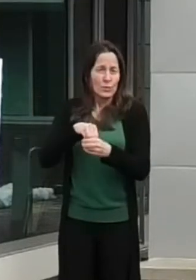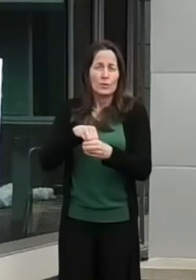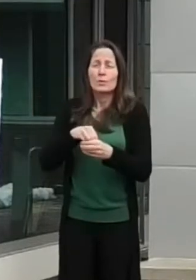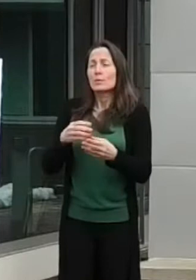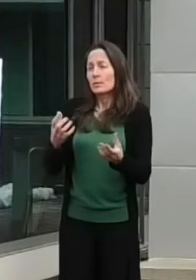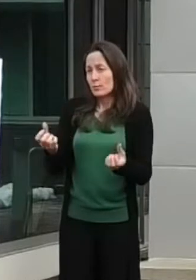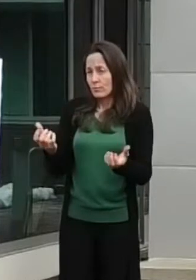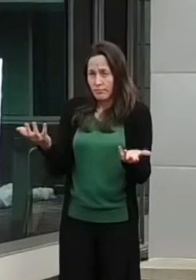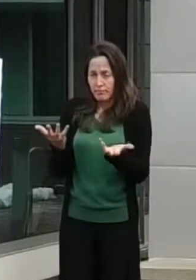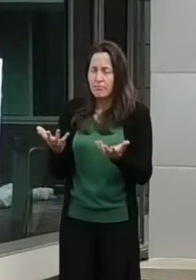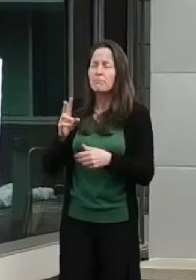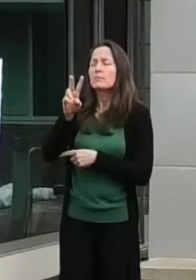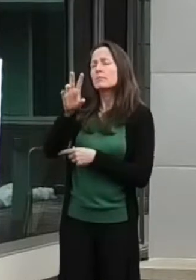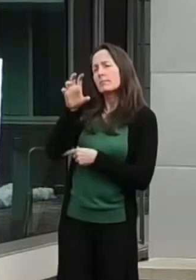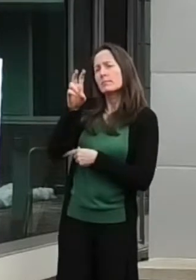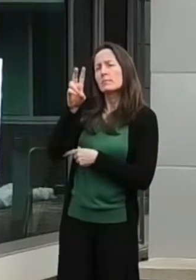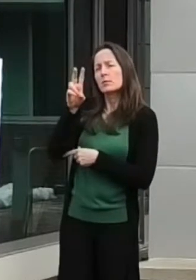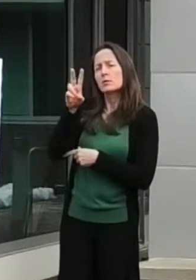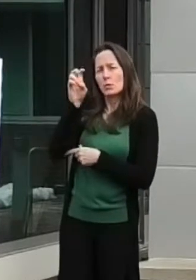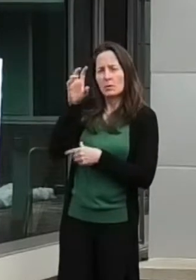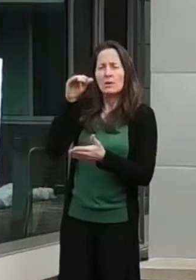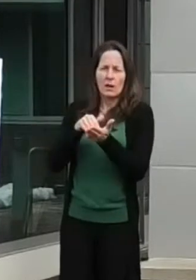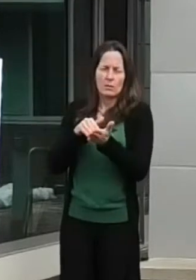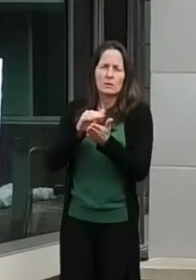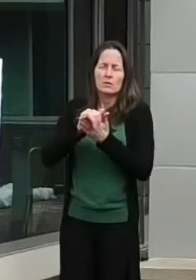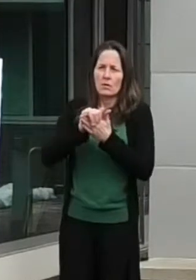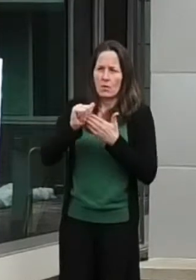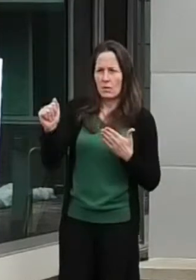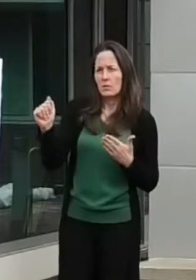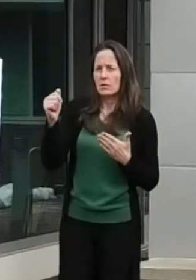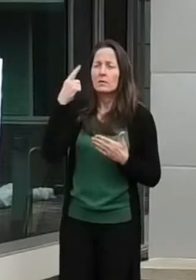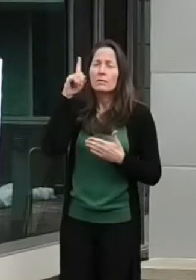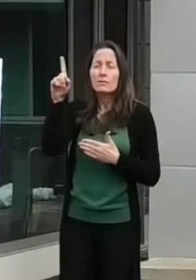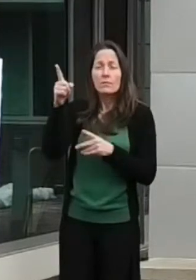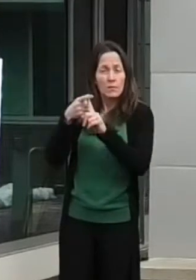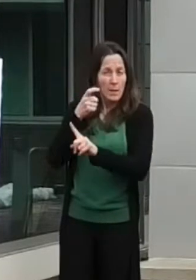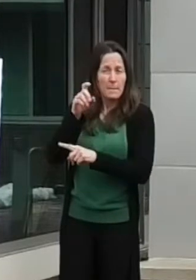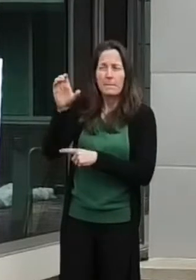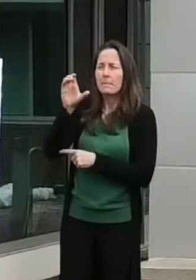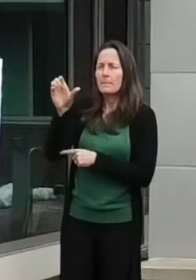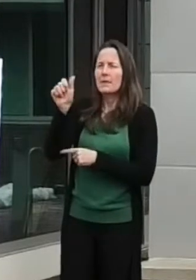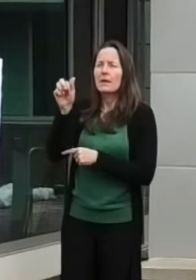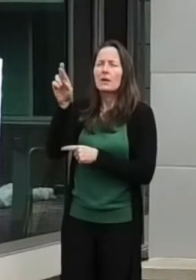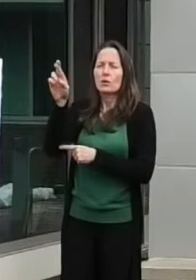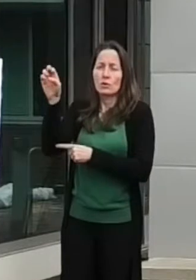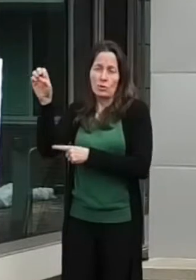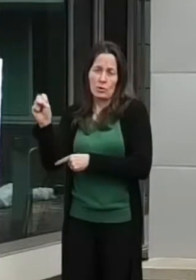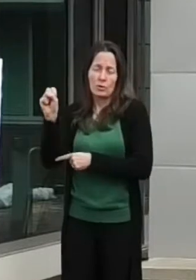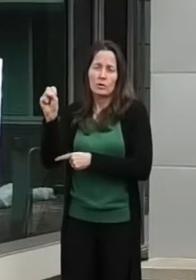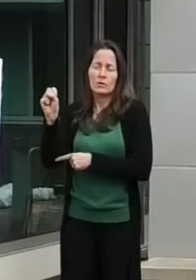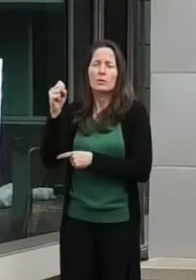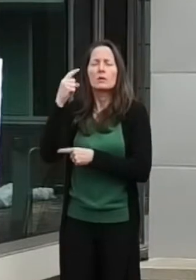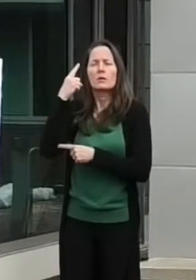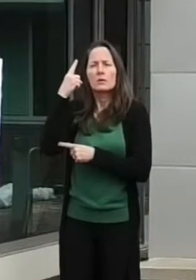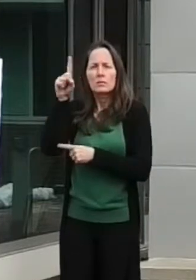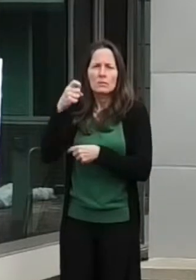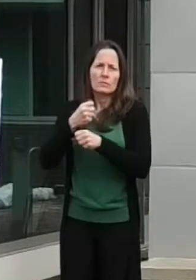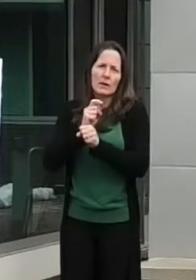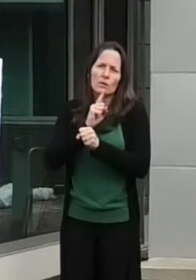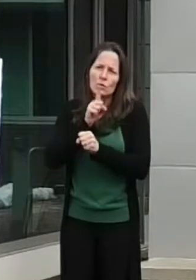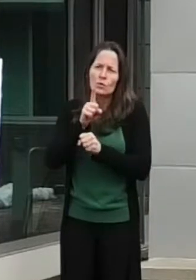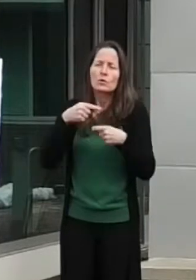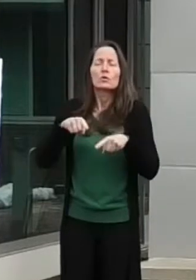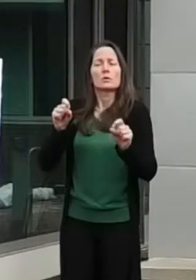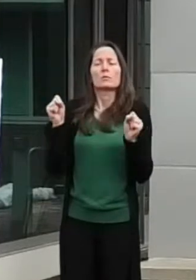$200,000 in CARES Act funding toward communication throughout the winter months when most of us will be indoors